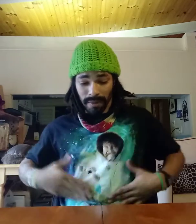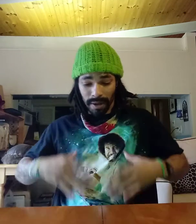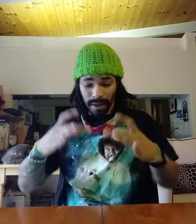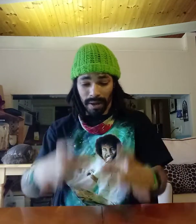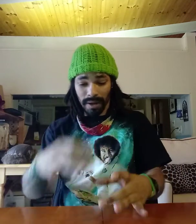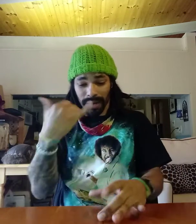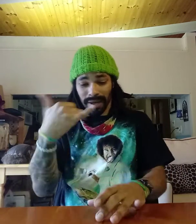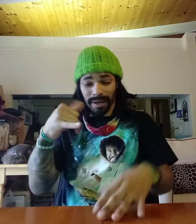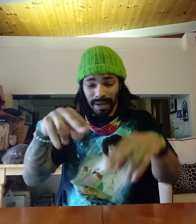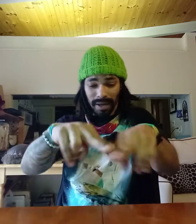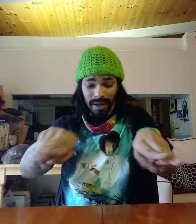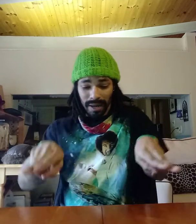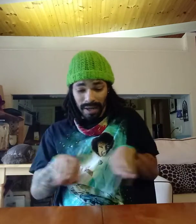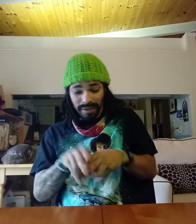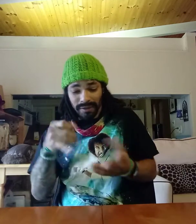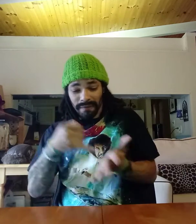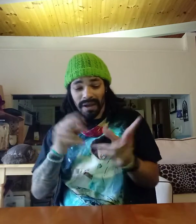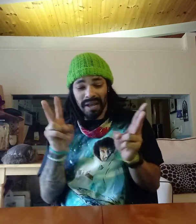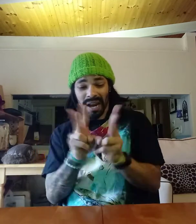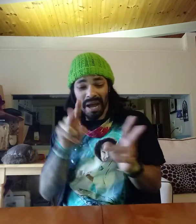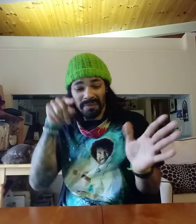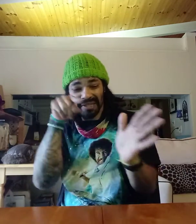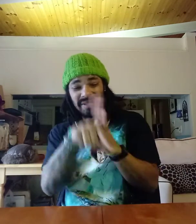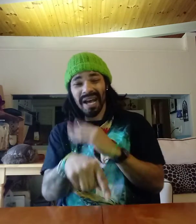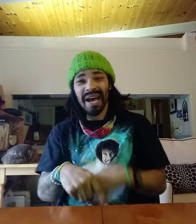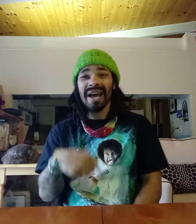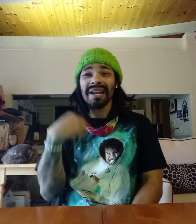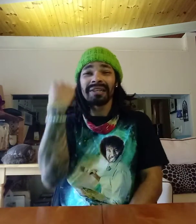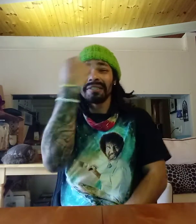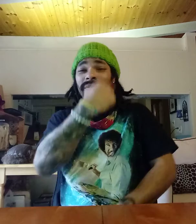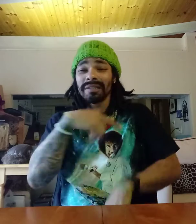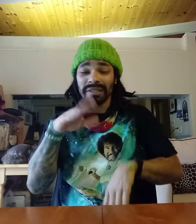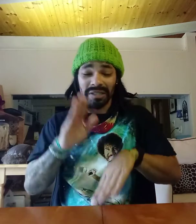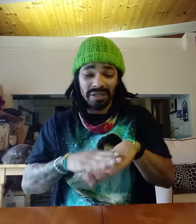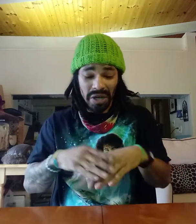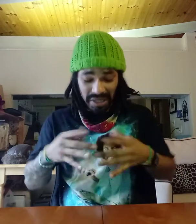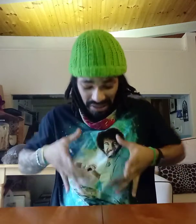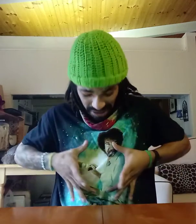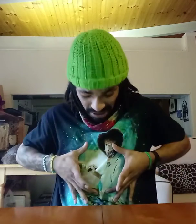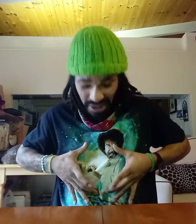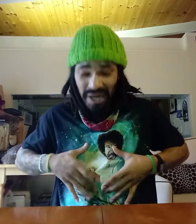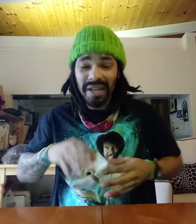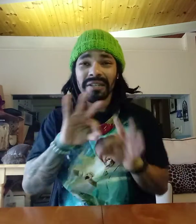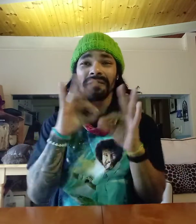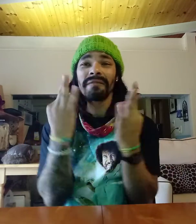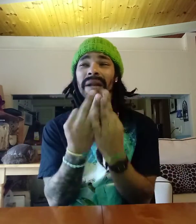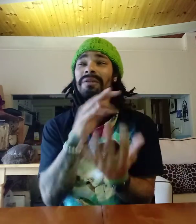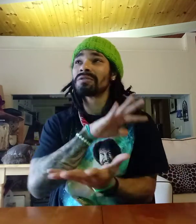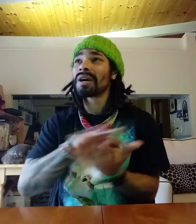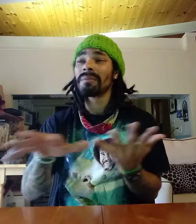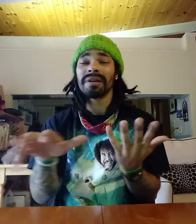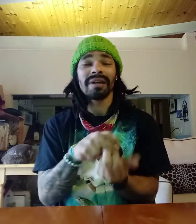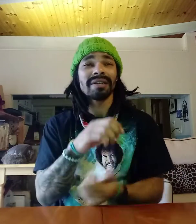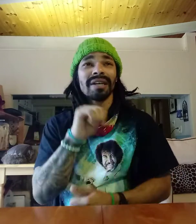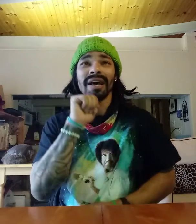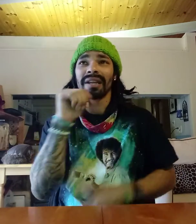Tape around his body, it's a fucking homicide. His face is on a t-shirt and his family's traumatized. I